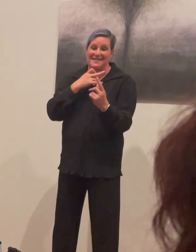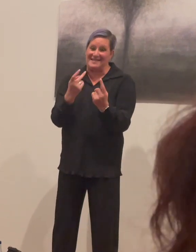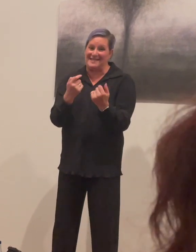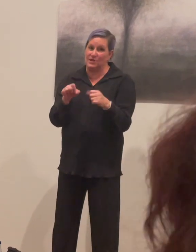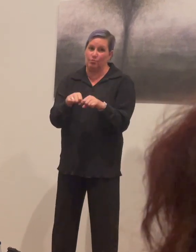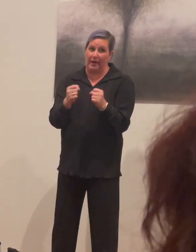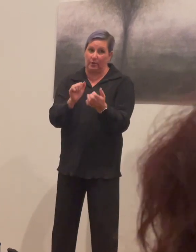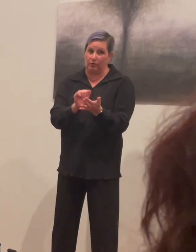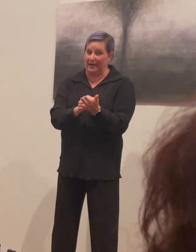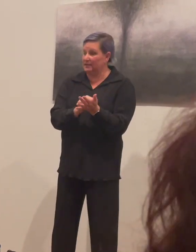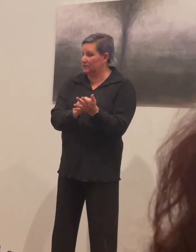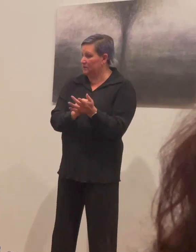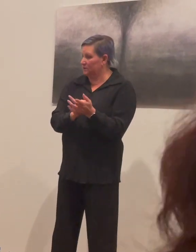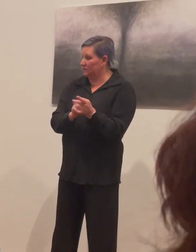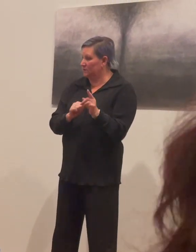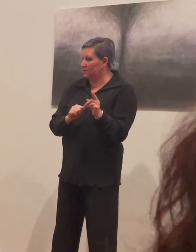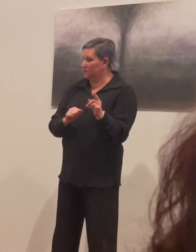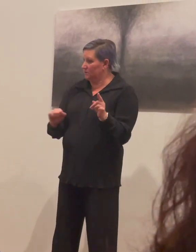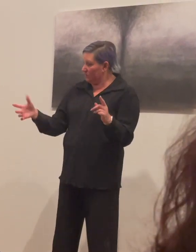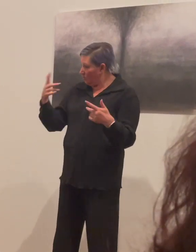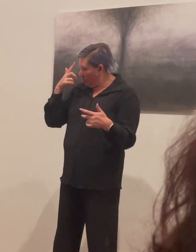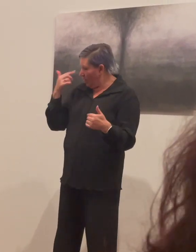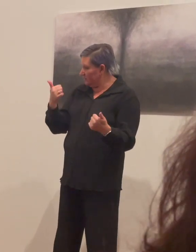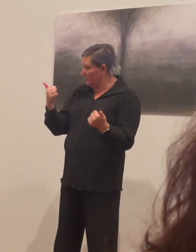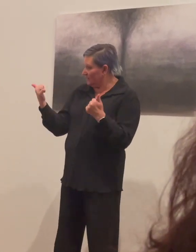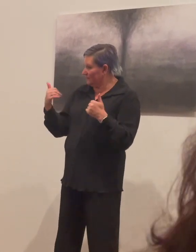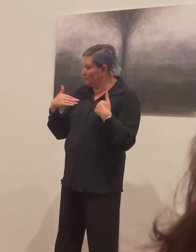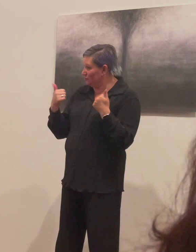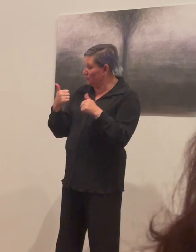time. Well done.